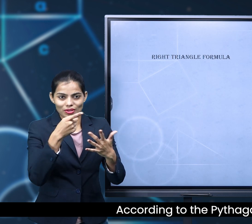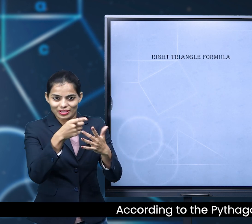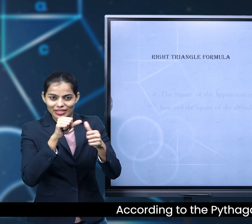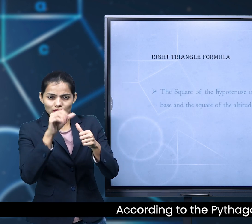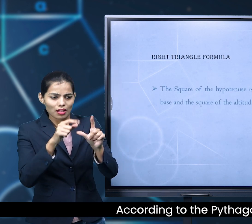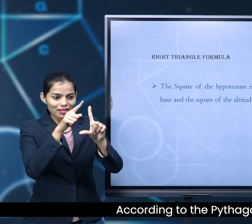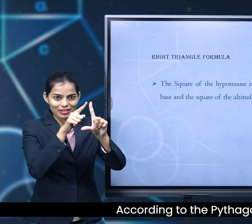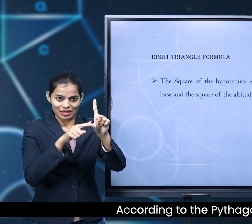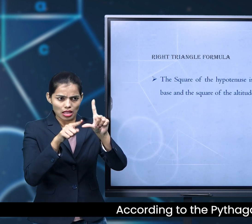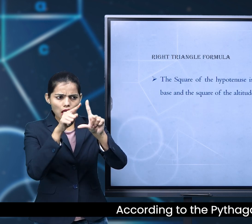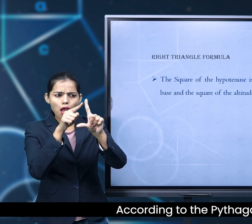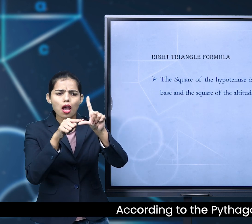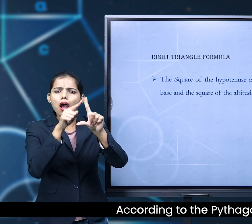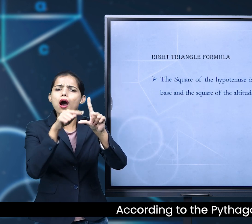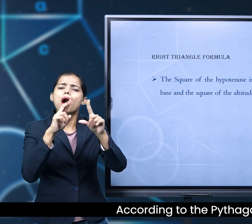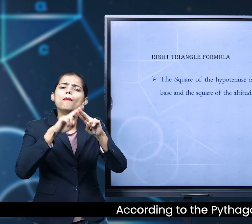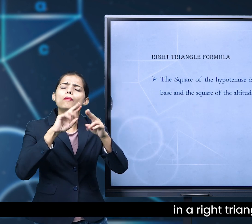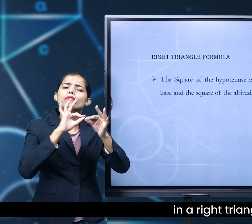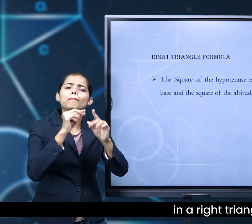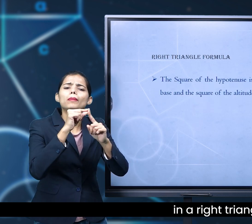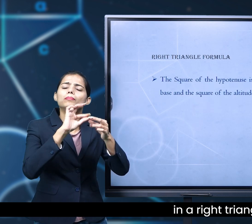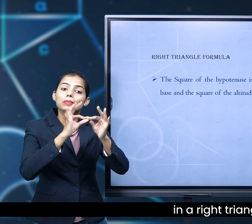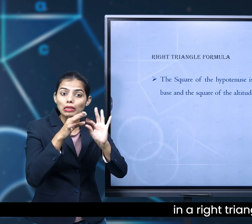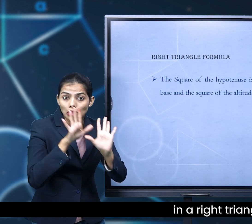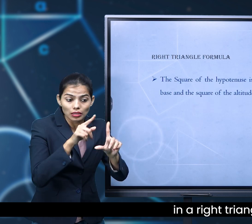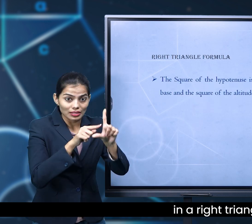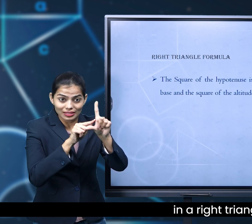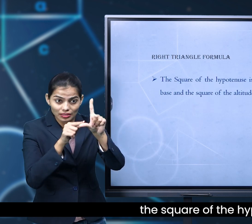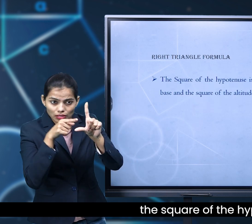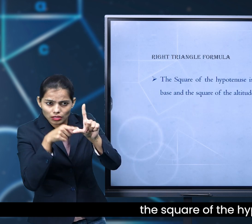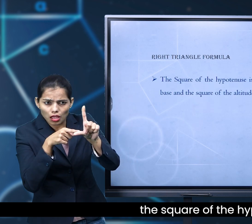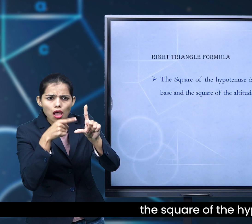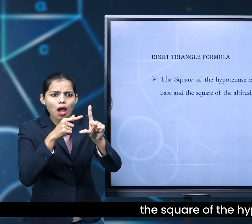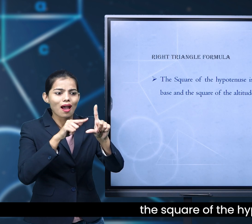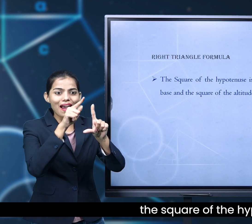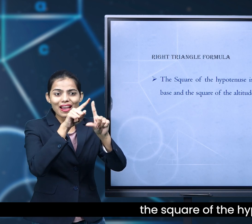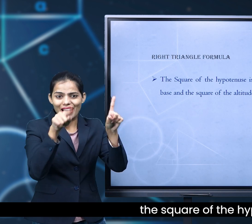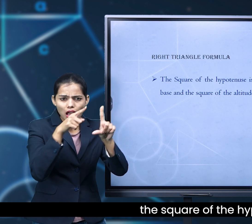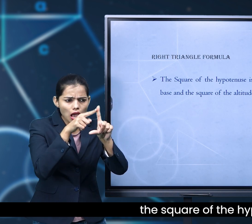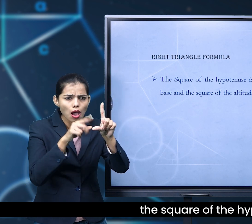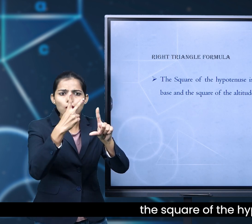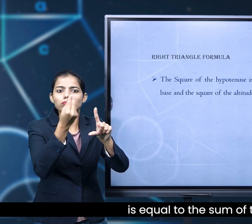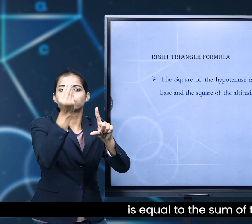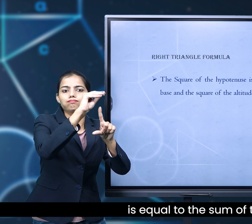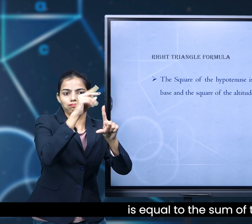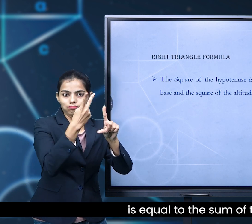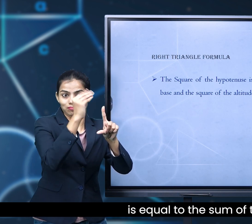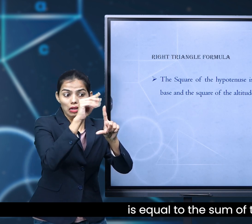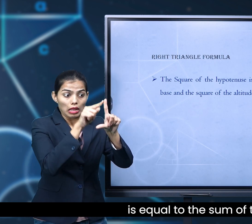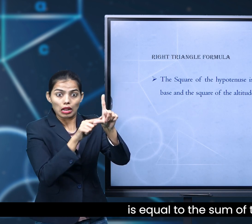According to the Pythagorean Theorem, in a right triangle, the square of the hypotenuse is equal to the sum of